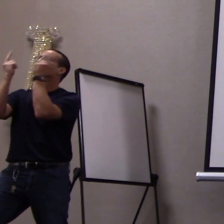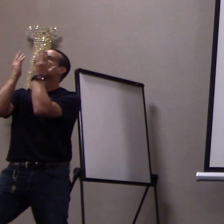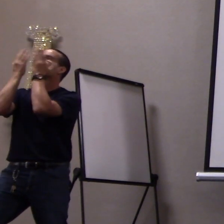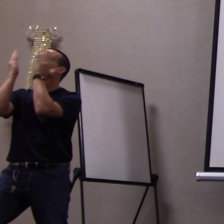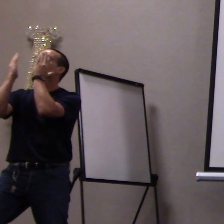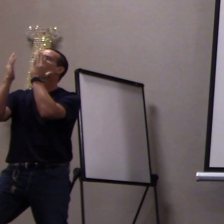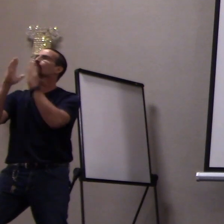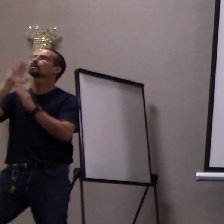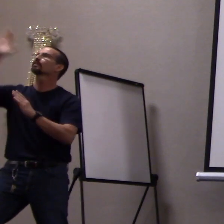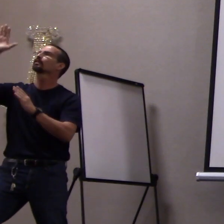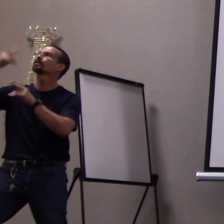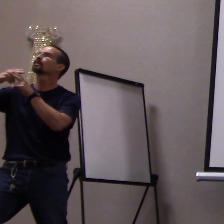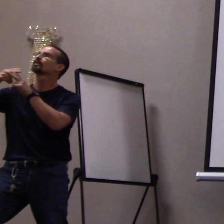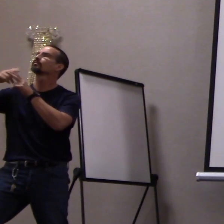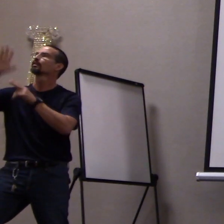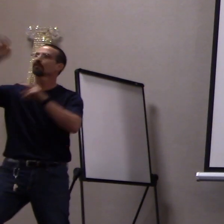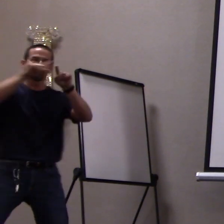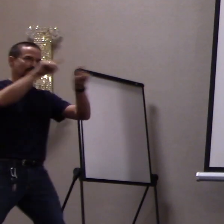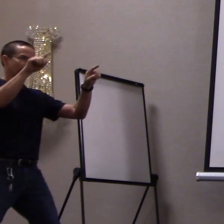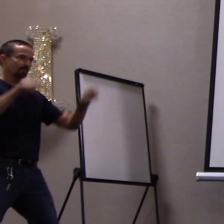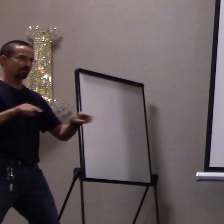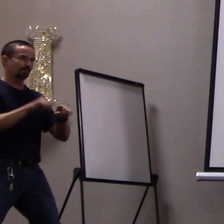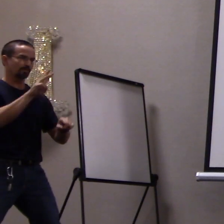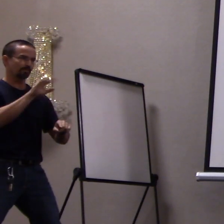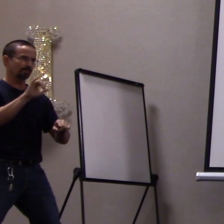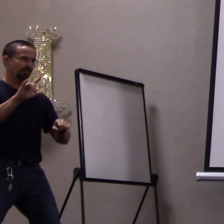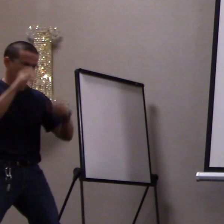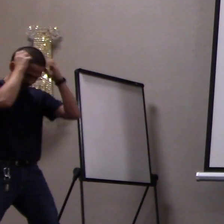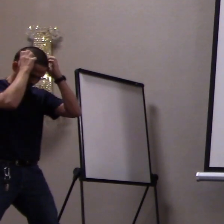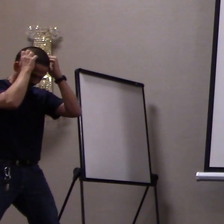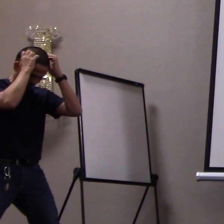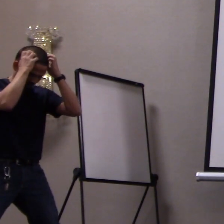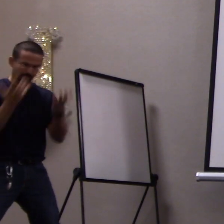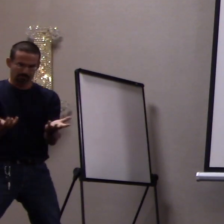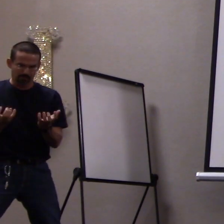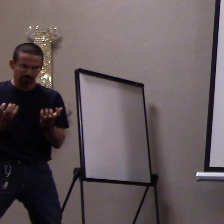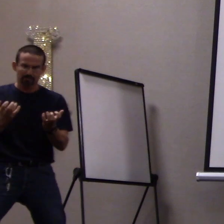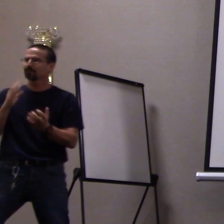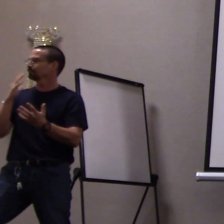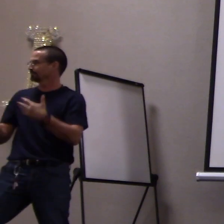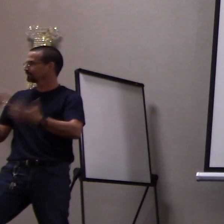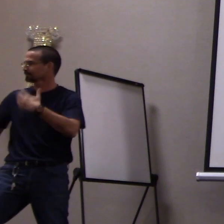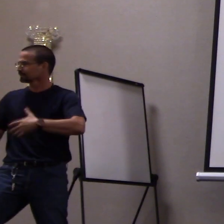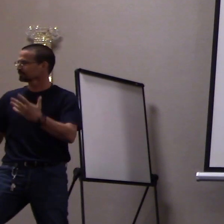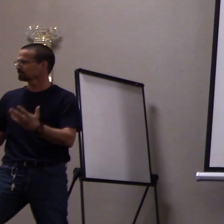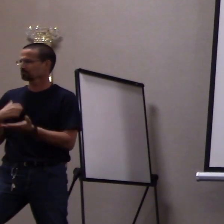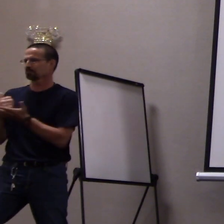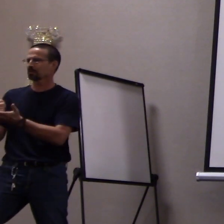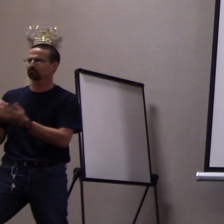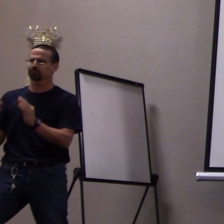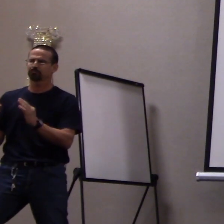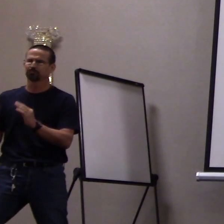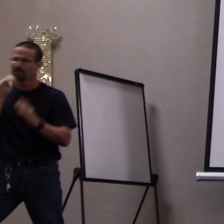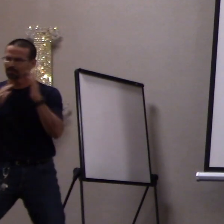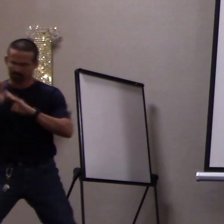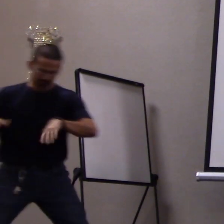in heaven, hallowed be thy name. Thy will, what do you want?"